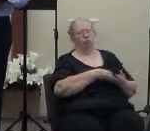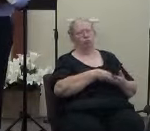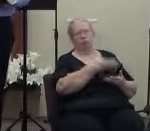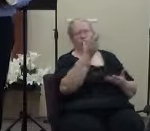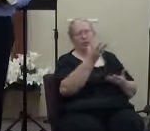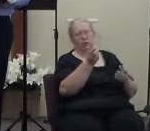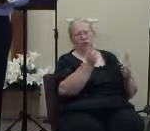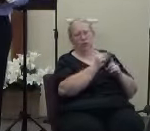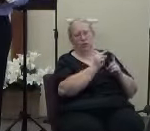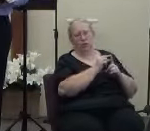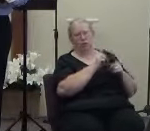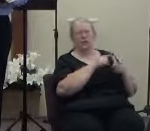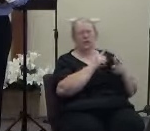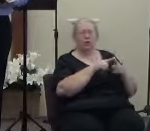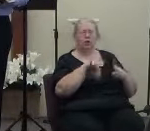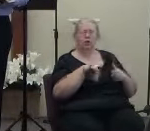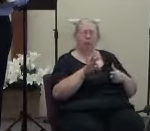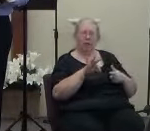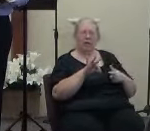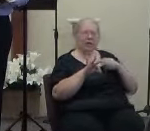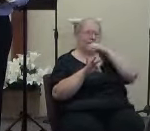Lord. Wow.